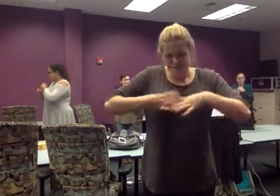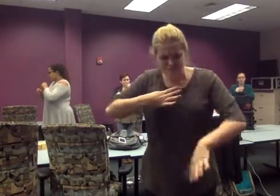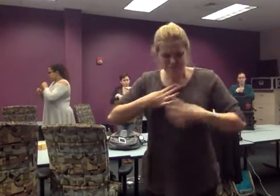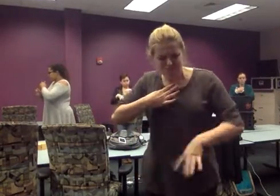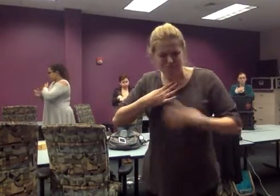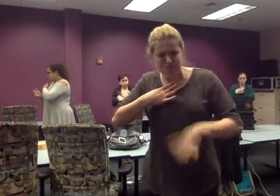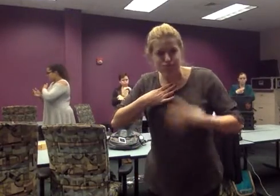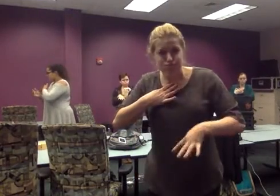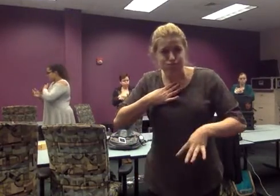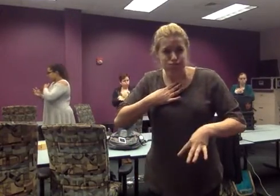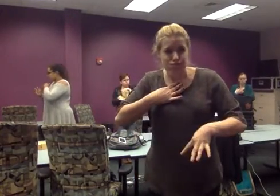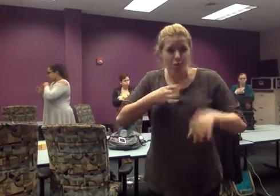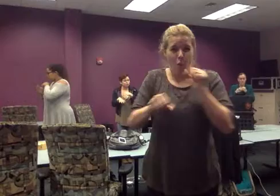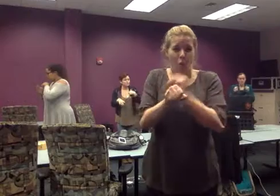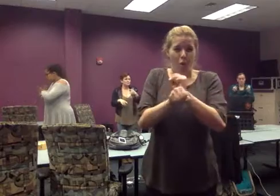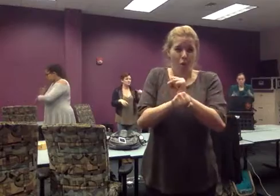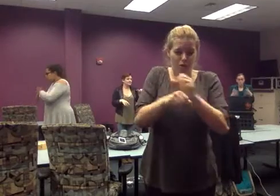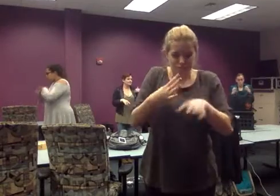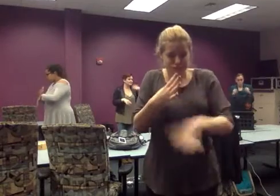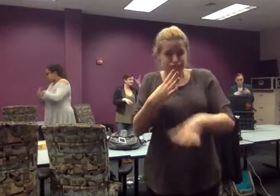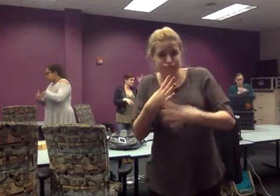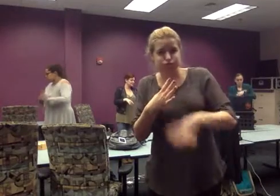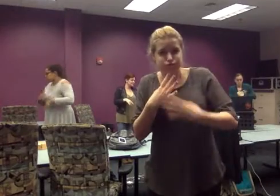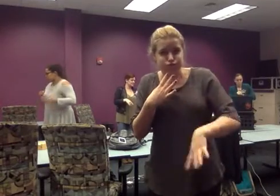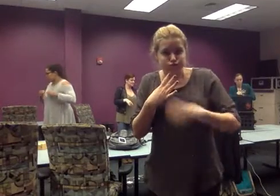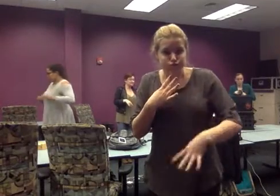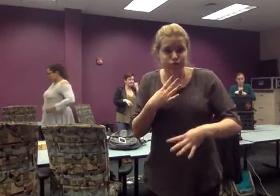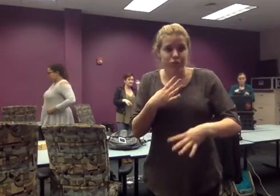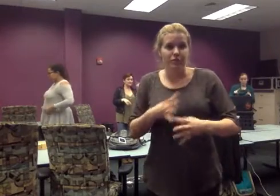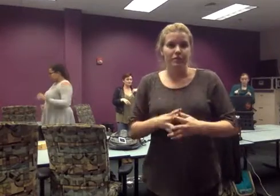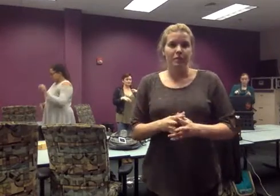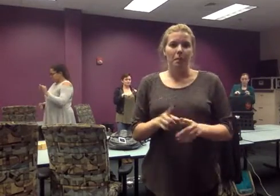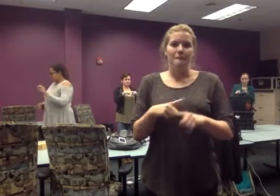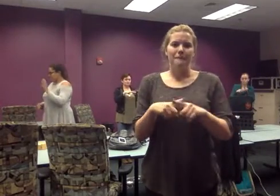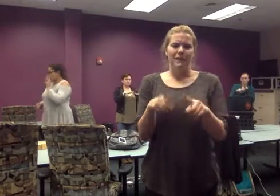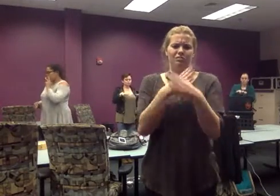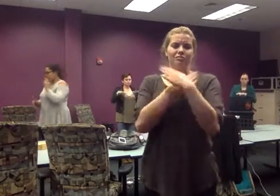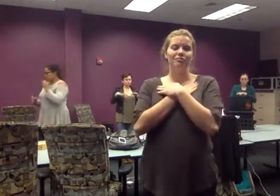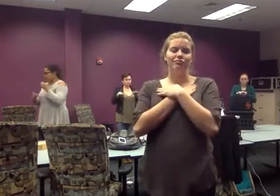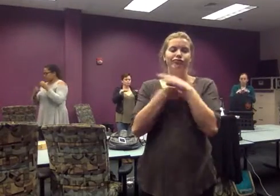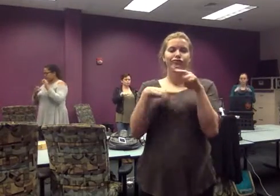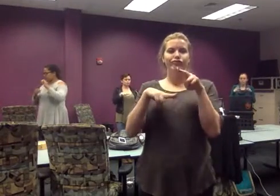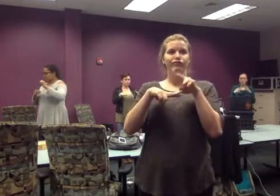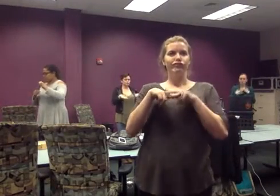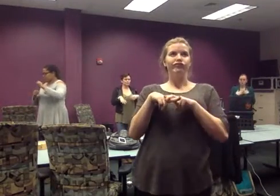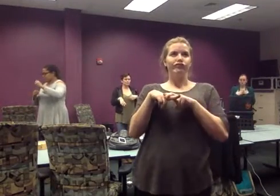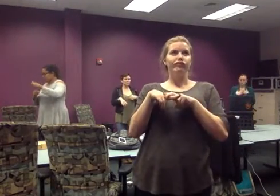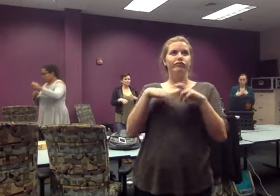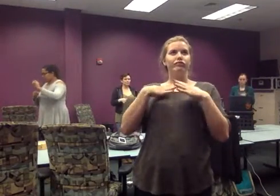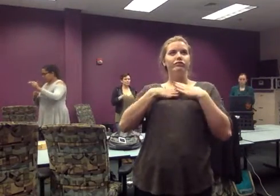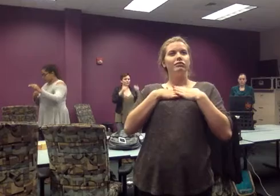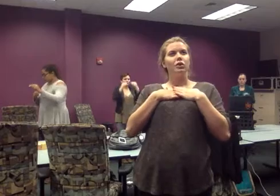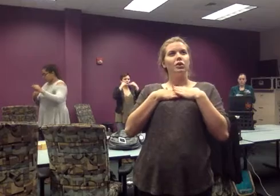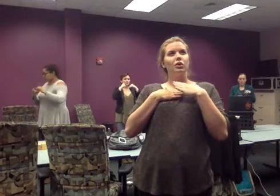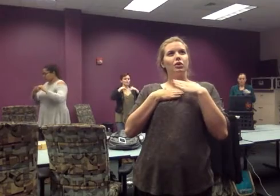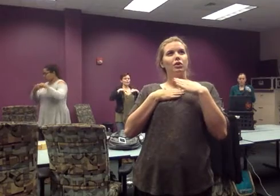you're resting, as we measured when you were just sitting, and we rested the way that you counted your breaths, it's amazing the